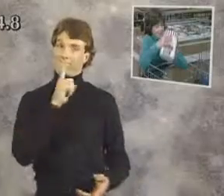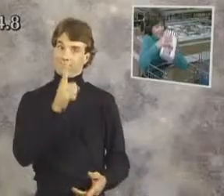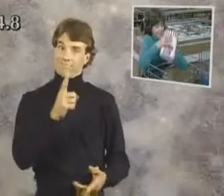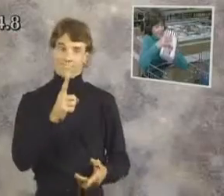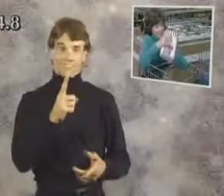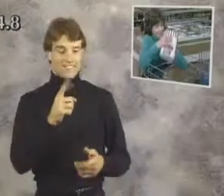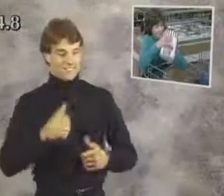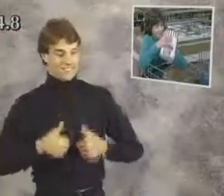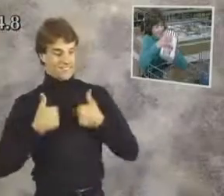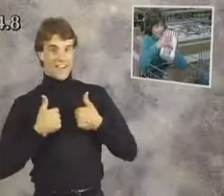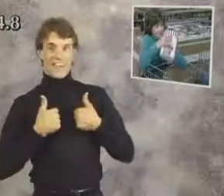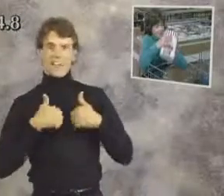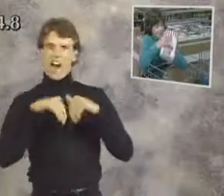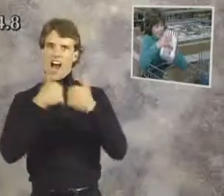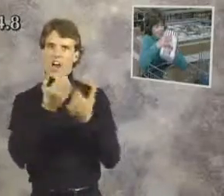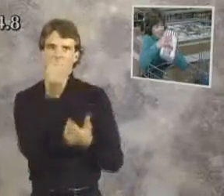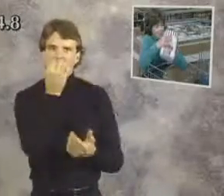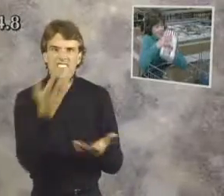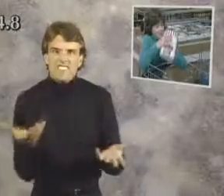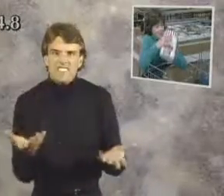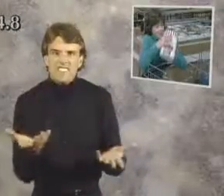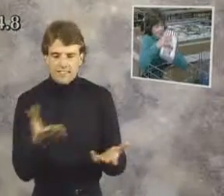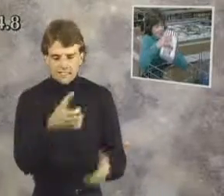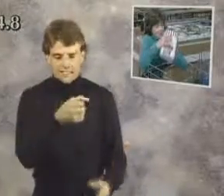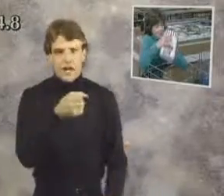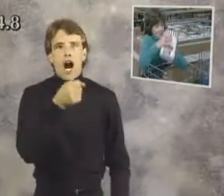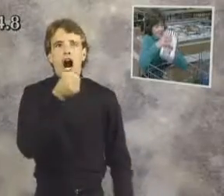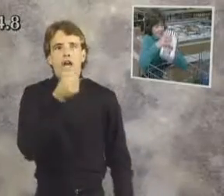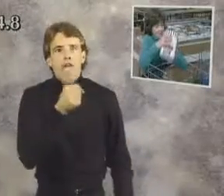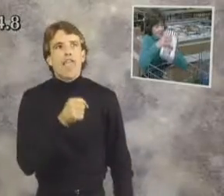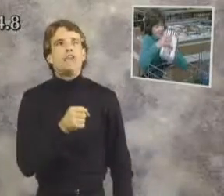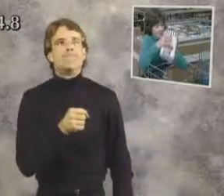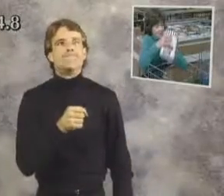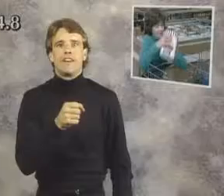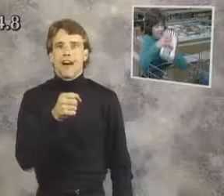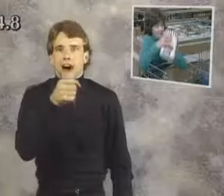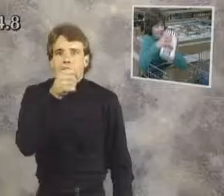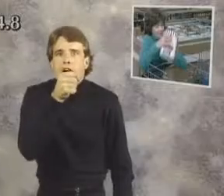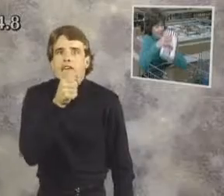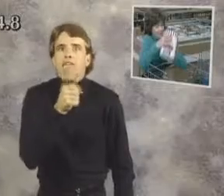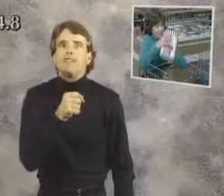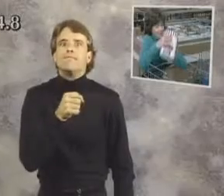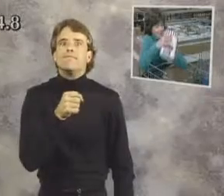And this sign represents how one in real life licks an ice cream cone.